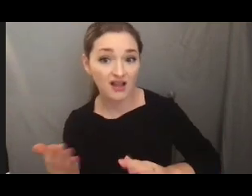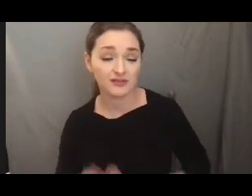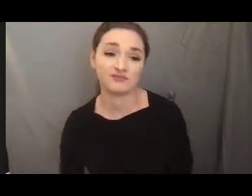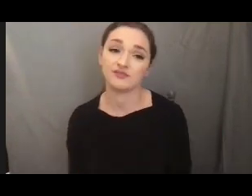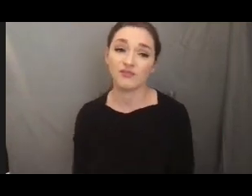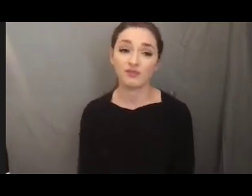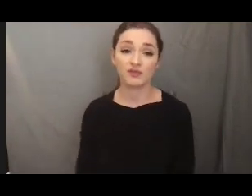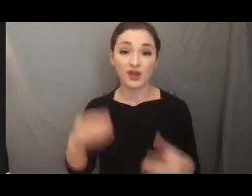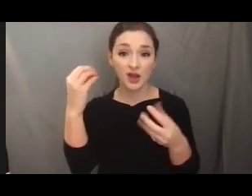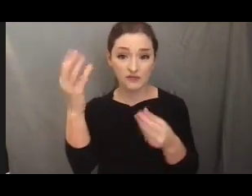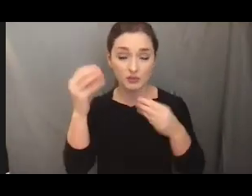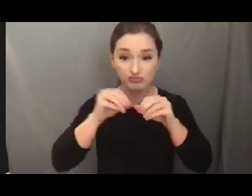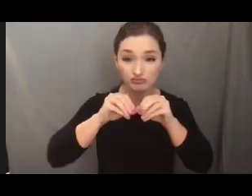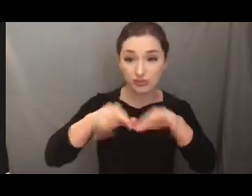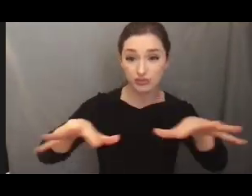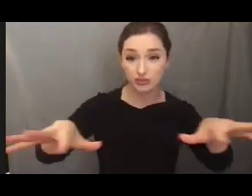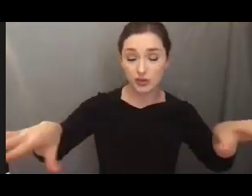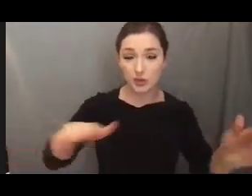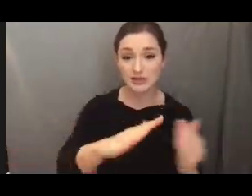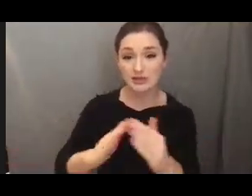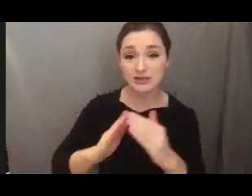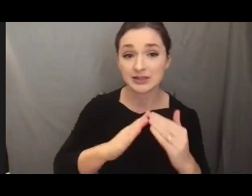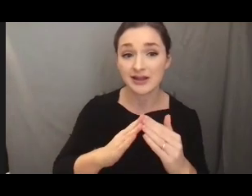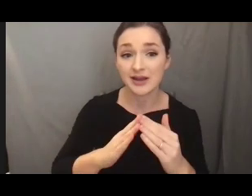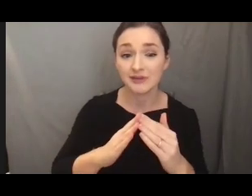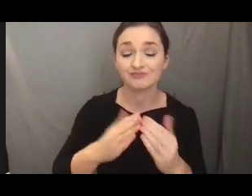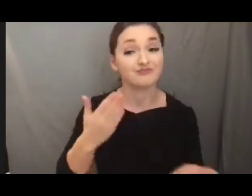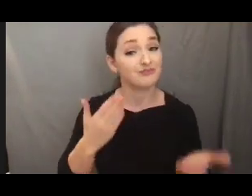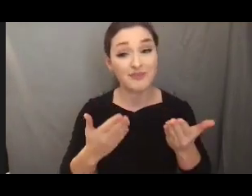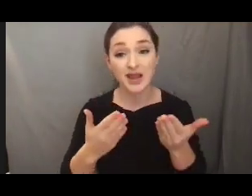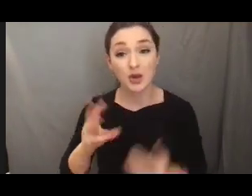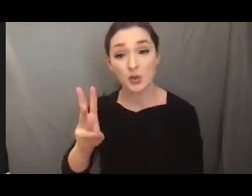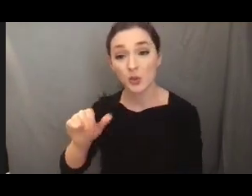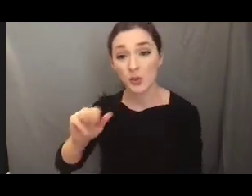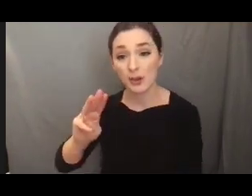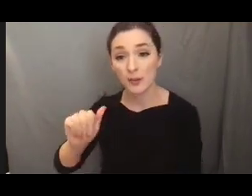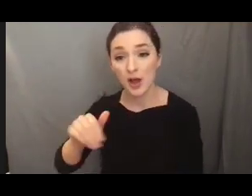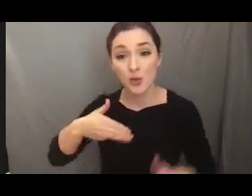Wilma, that lively little girl, would never walk again.